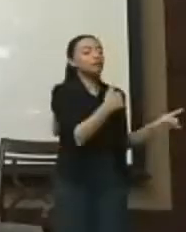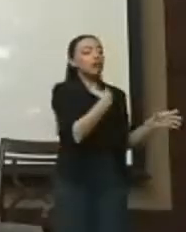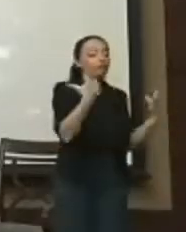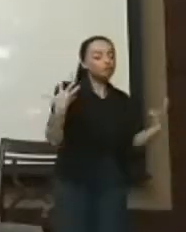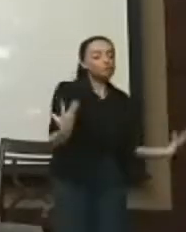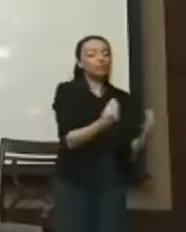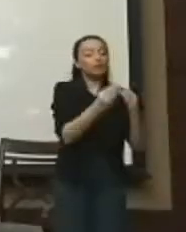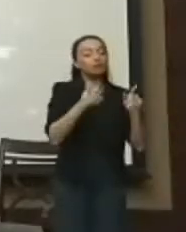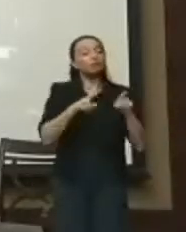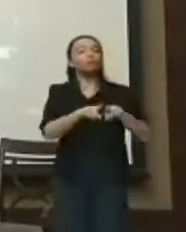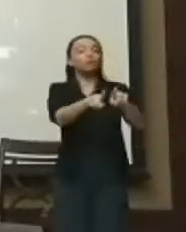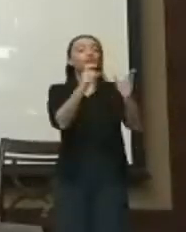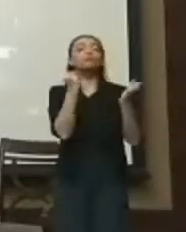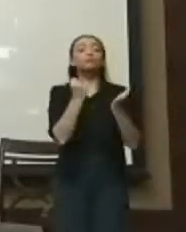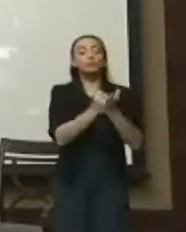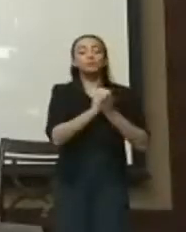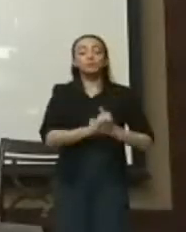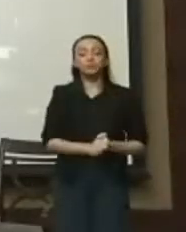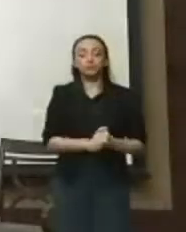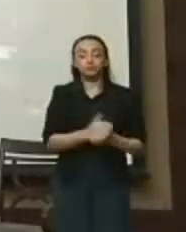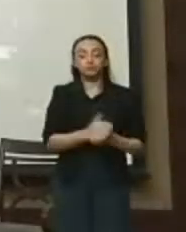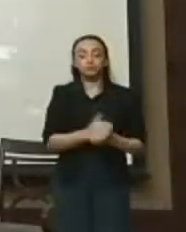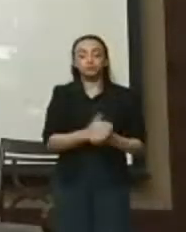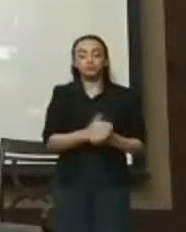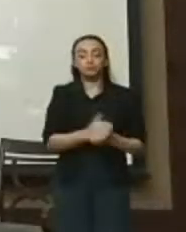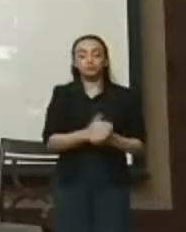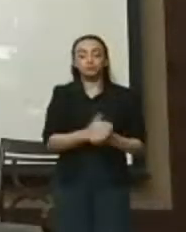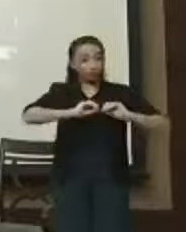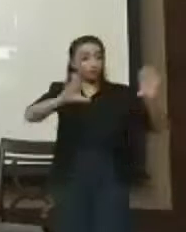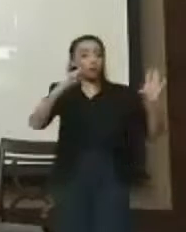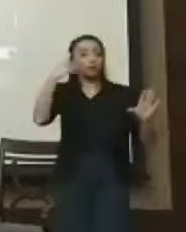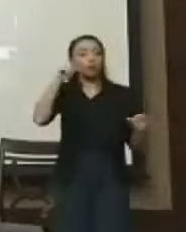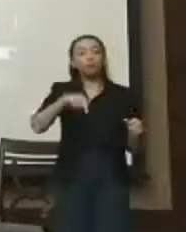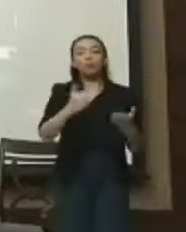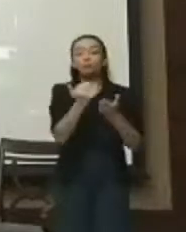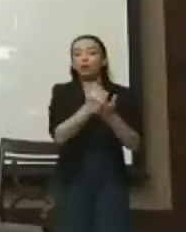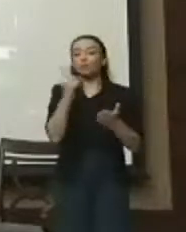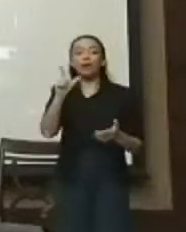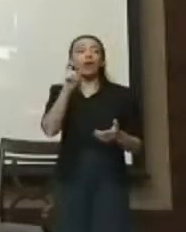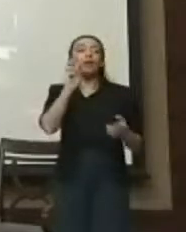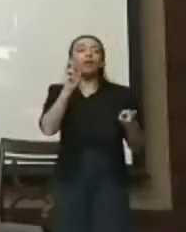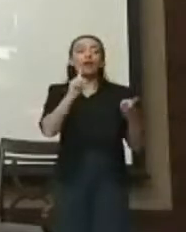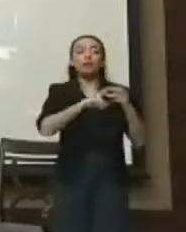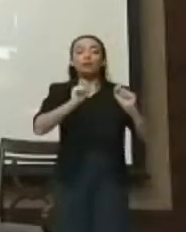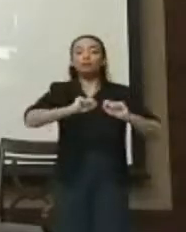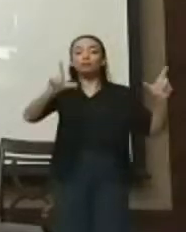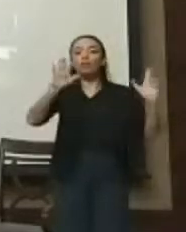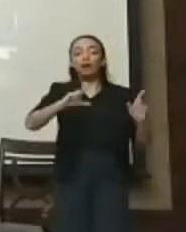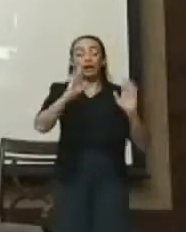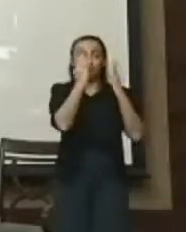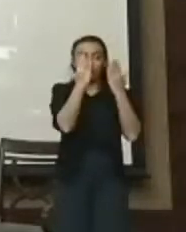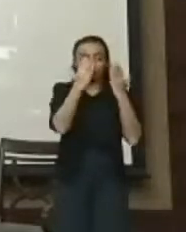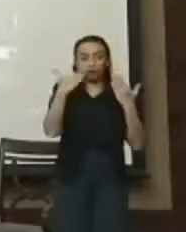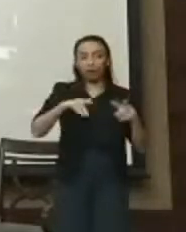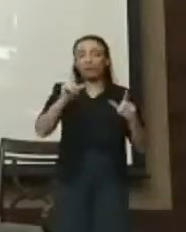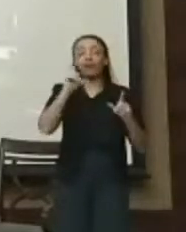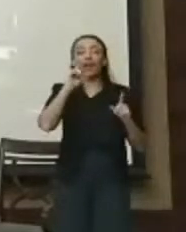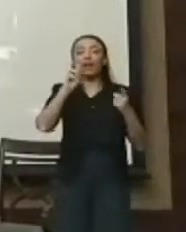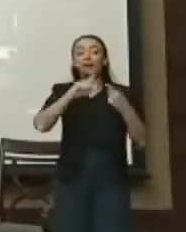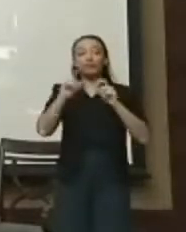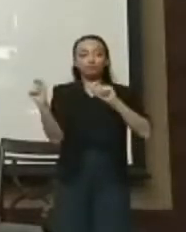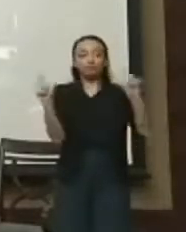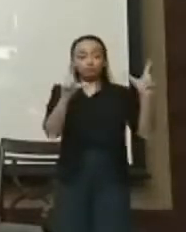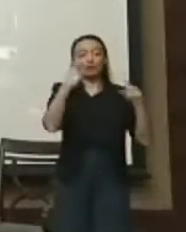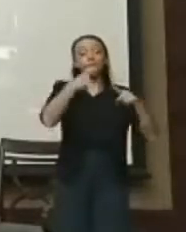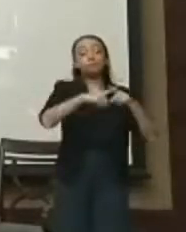I'd like to announce that the event today is being live streamed on the NCPDP Facebook and